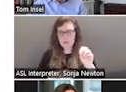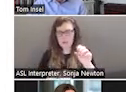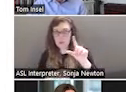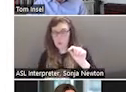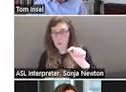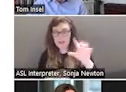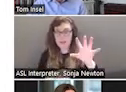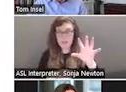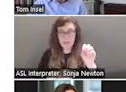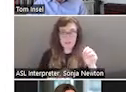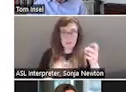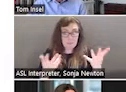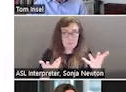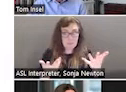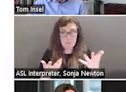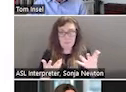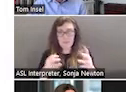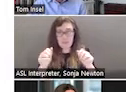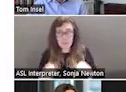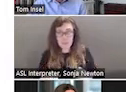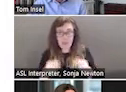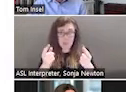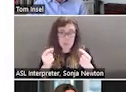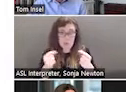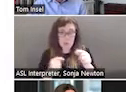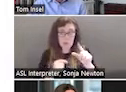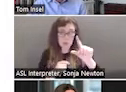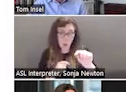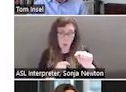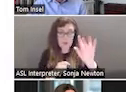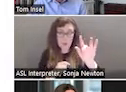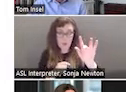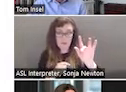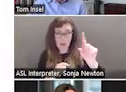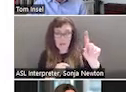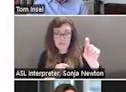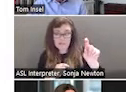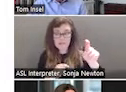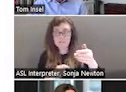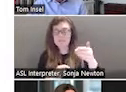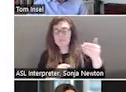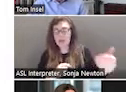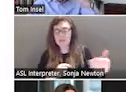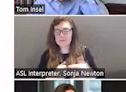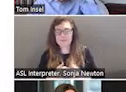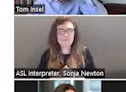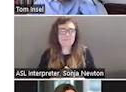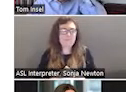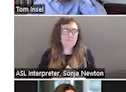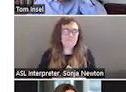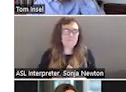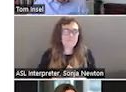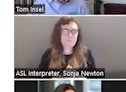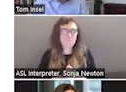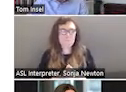there in 2025 with what we have now. Next, it's going to be the same for mobile